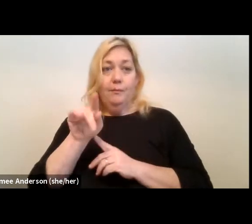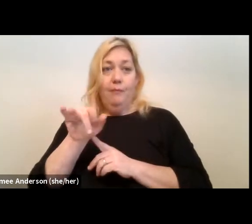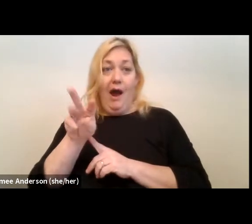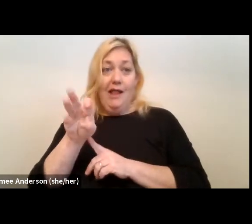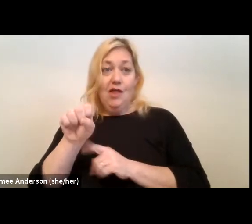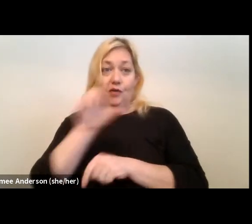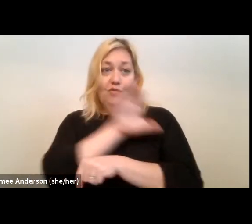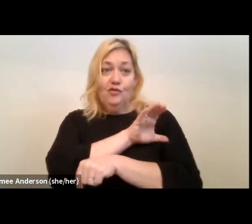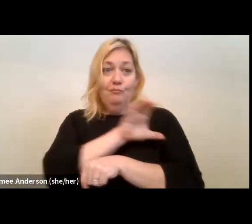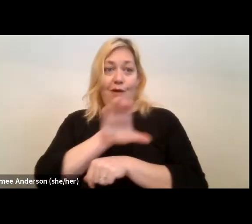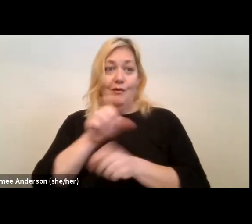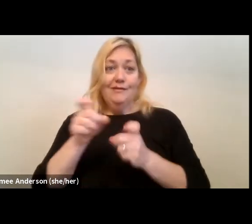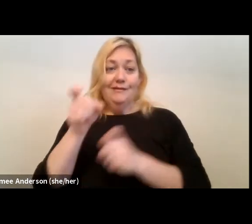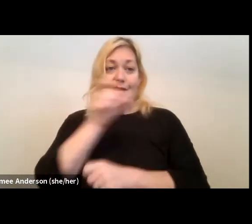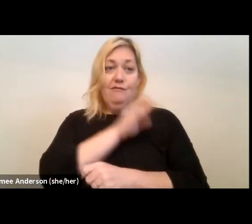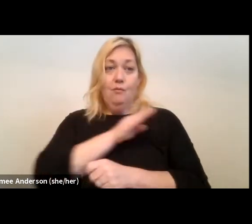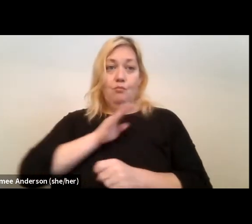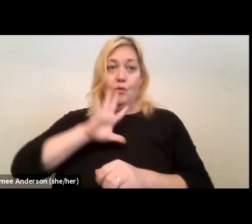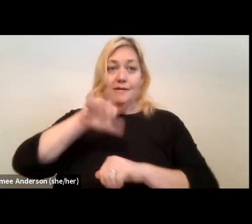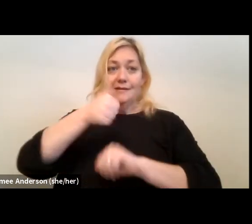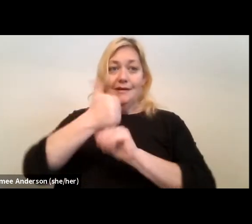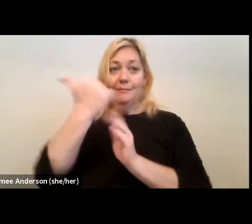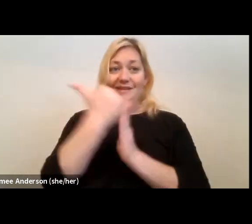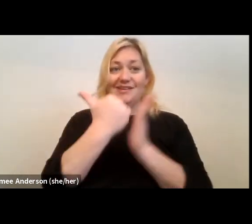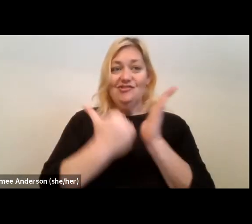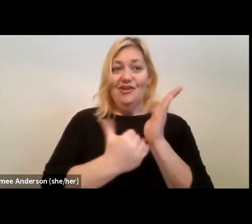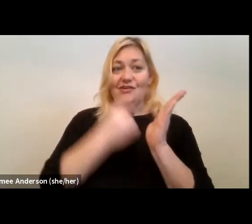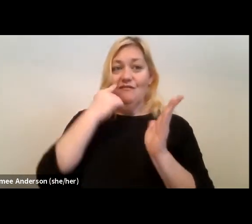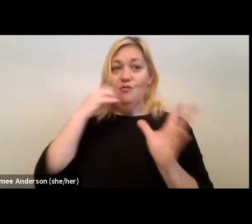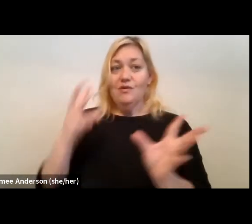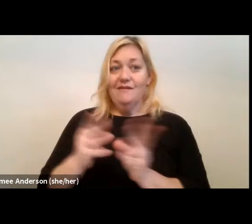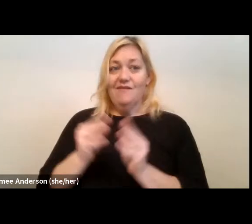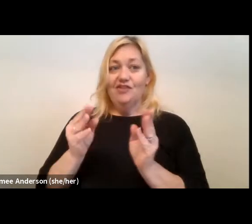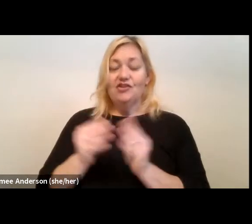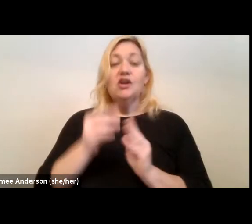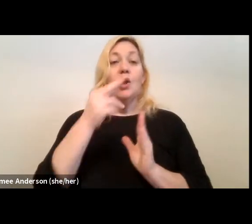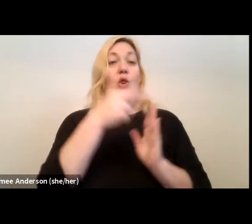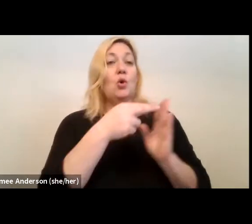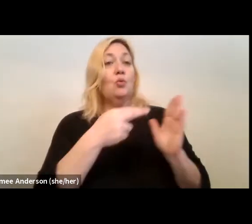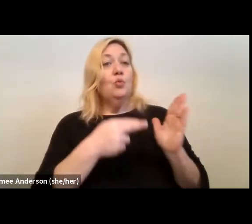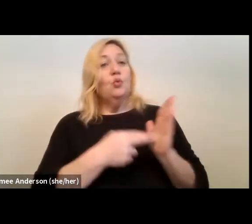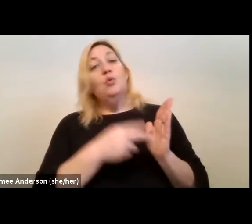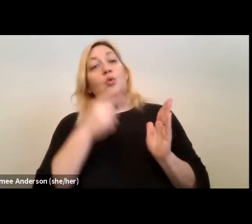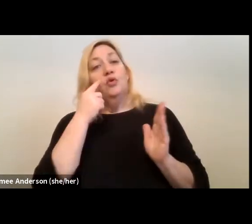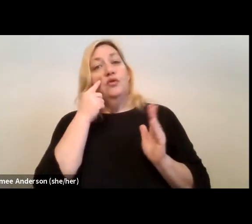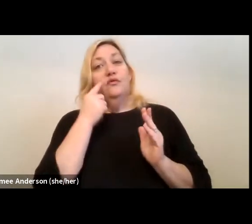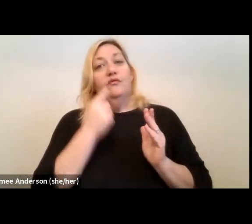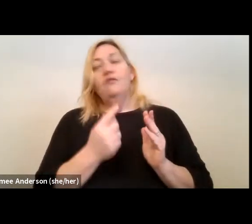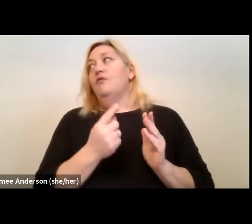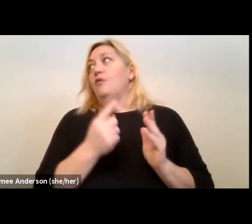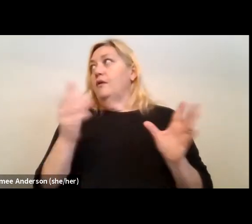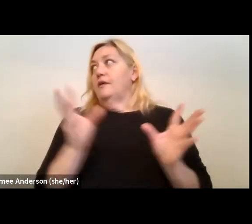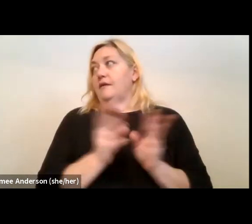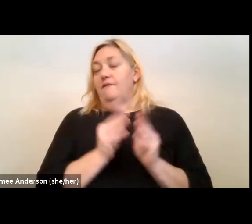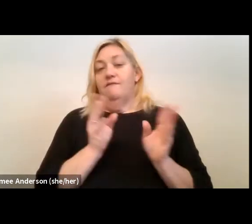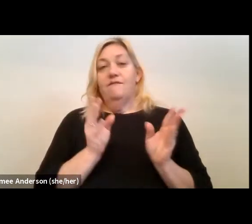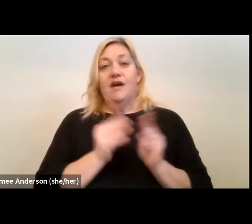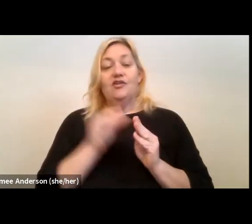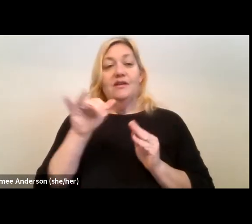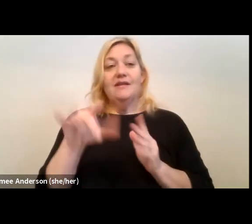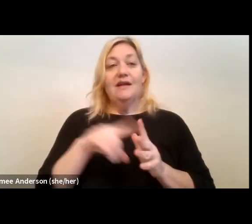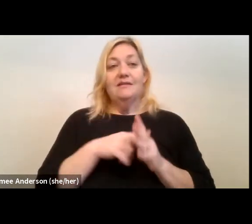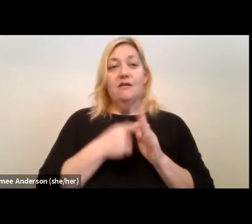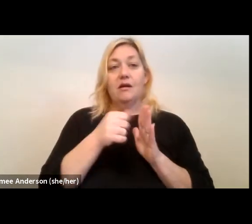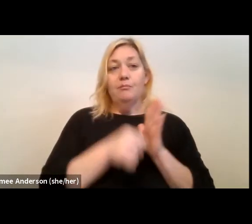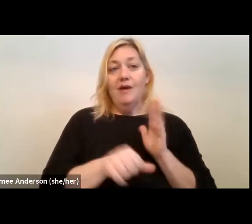the executive board to set the agenda for conventions. So the rules for the convention that start on page 4